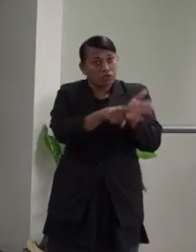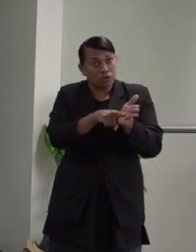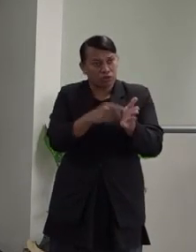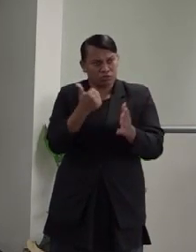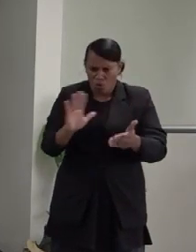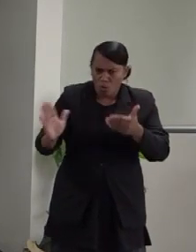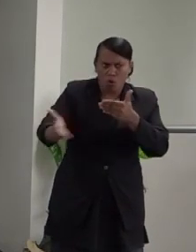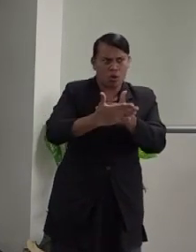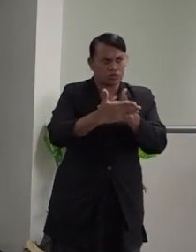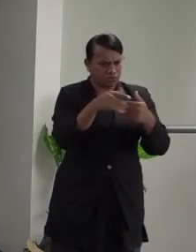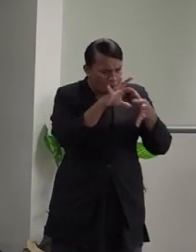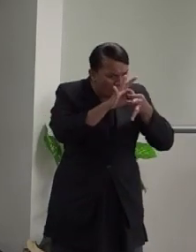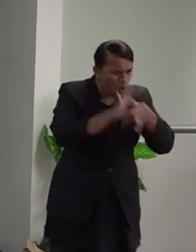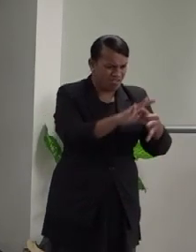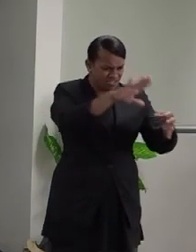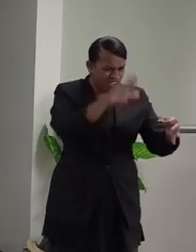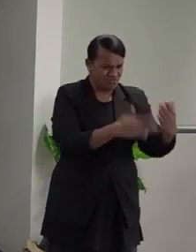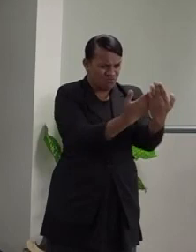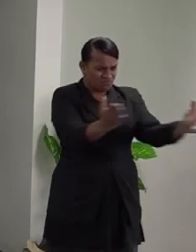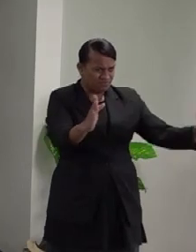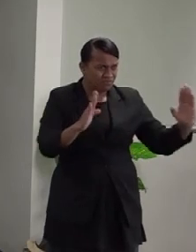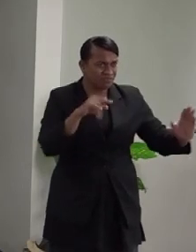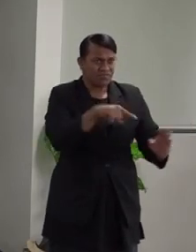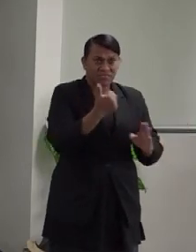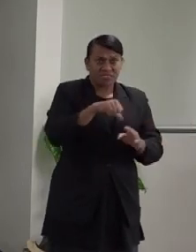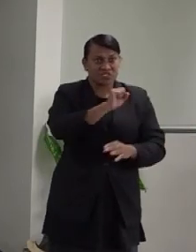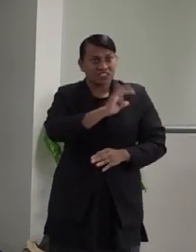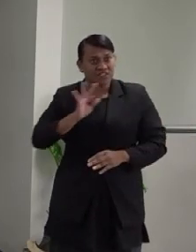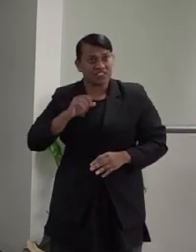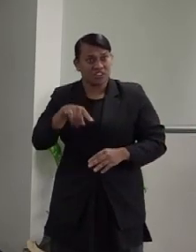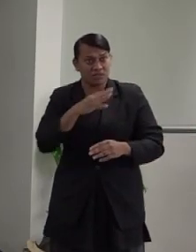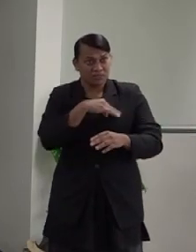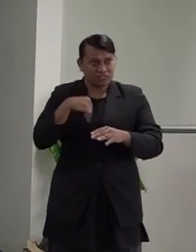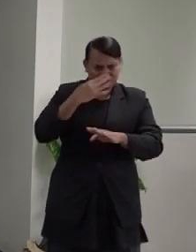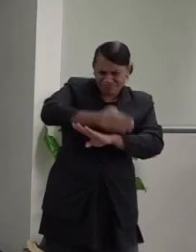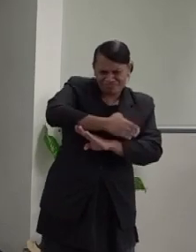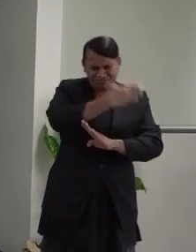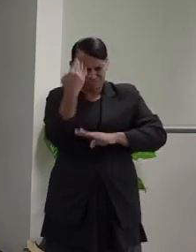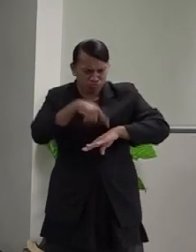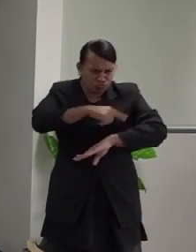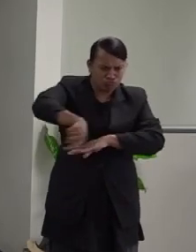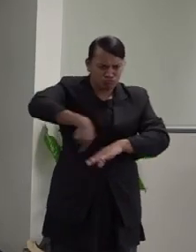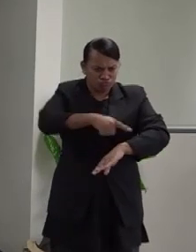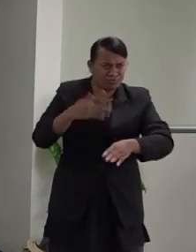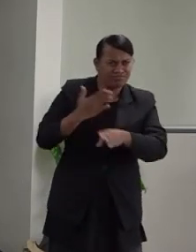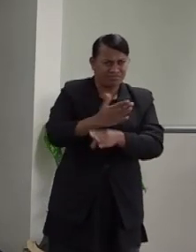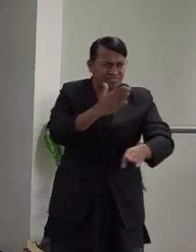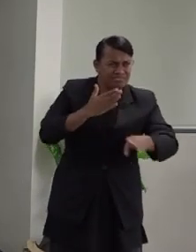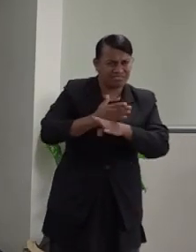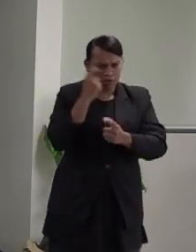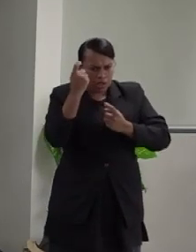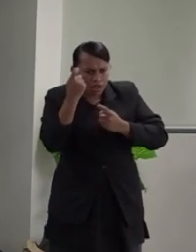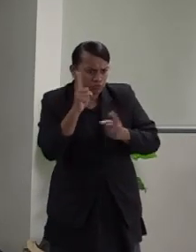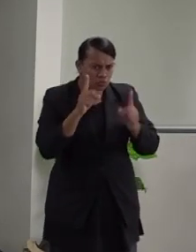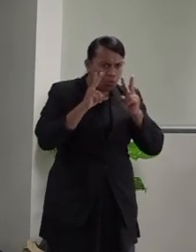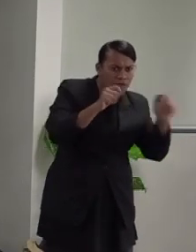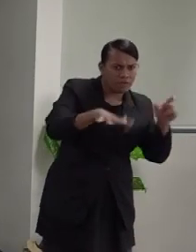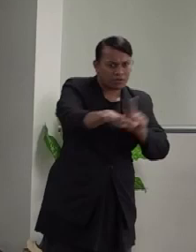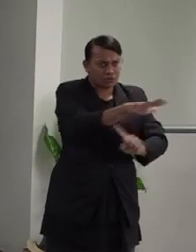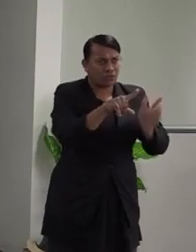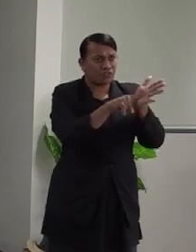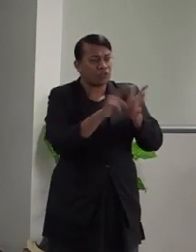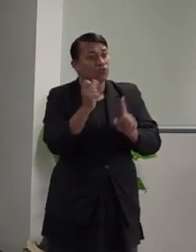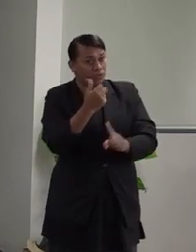lockdown, while our health workers work day and night to test and treat patients, and while the elderly